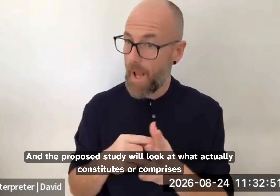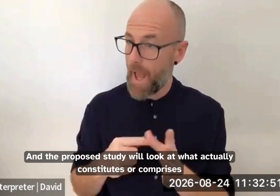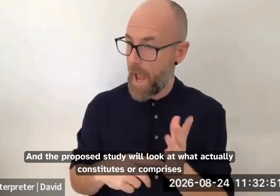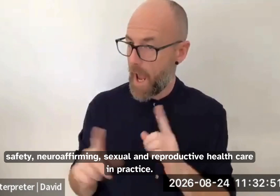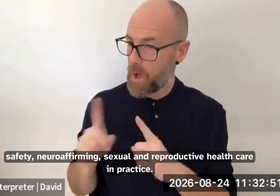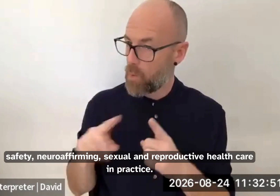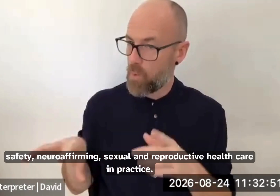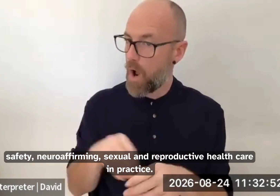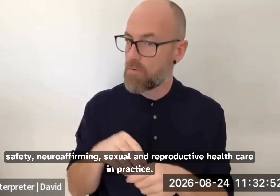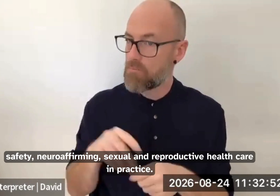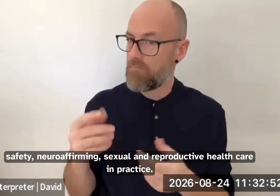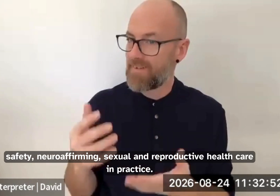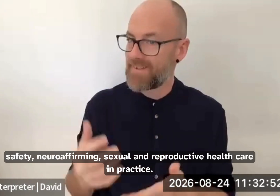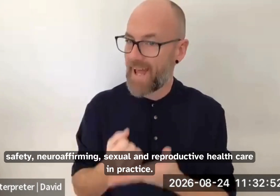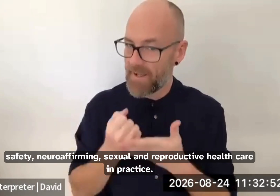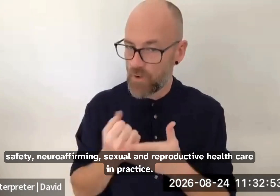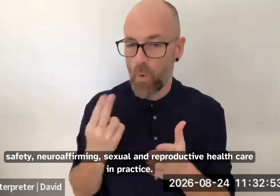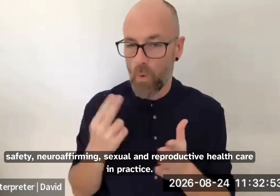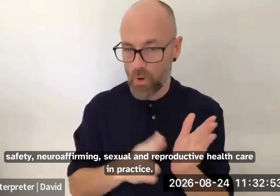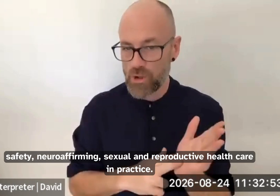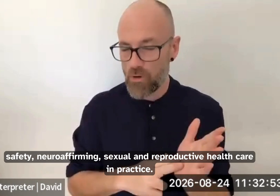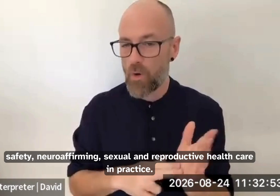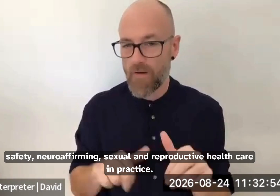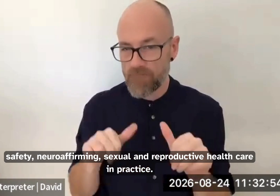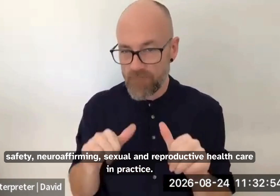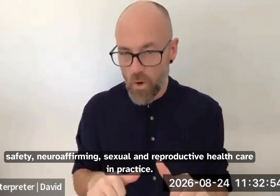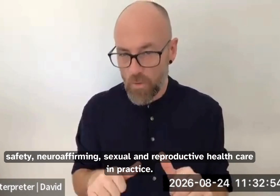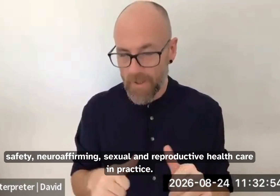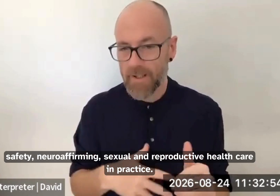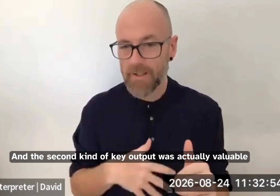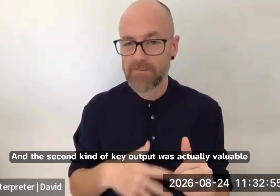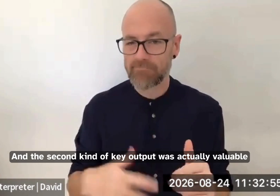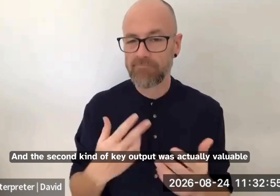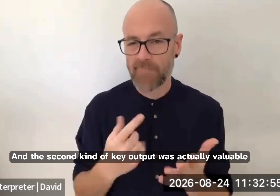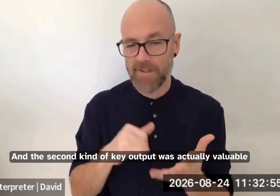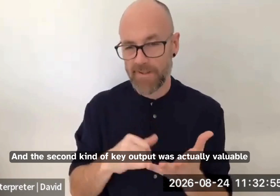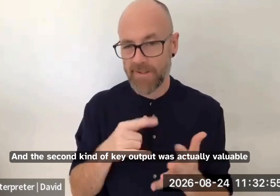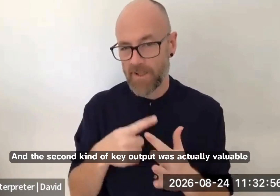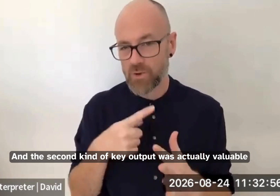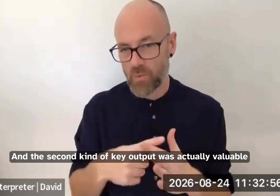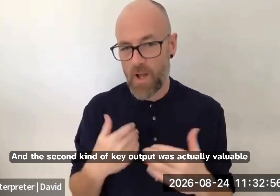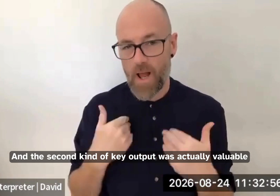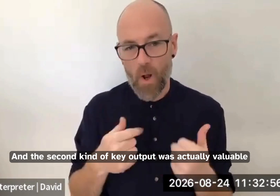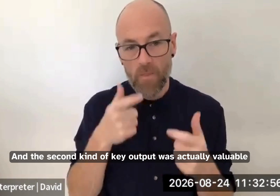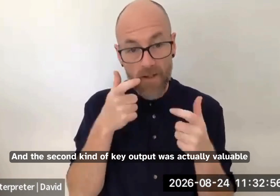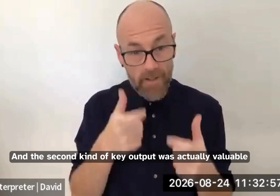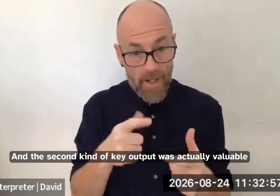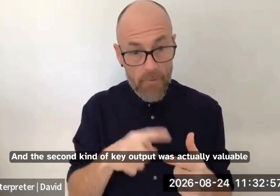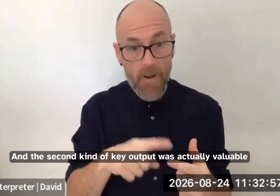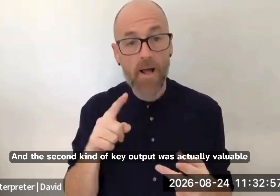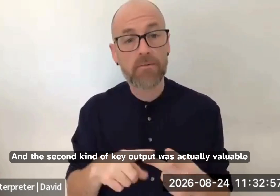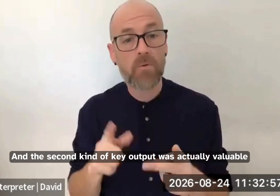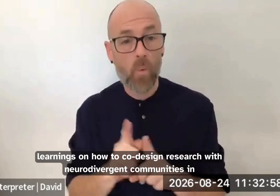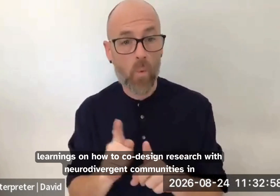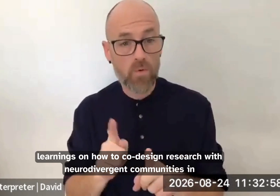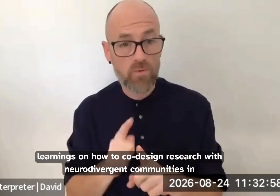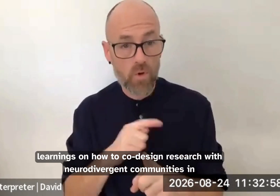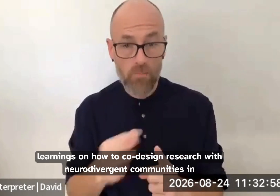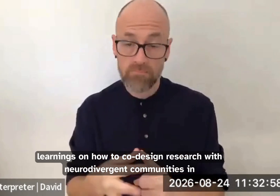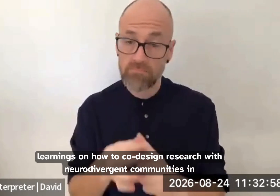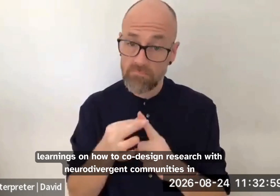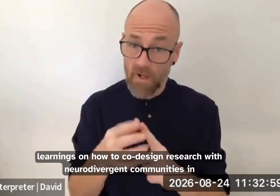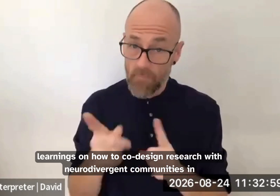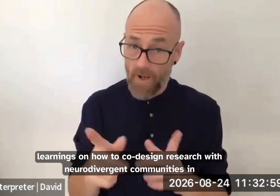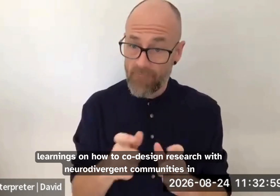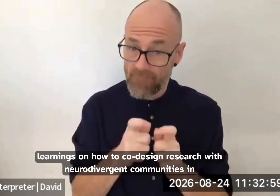or comprises safe and neuroaffirming sexual and reproductive health care in practice. And a second kind of key output was actually valuable learnings